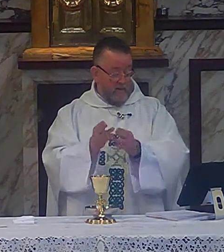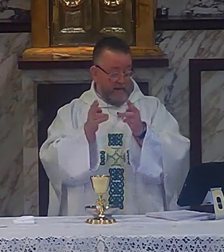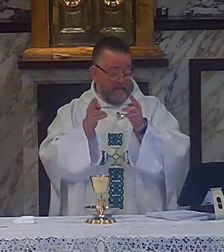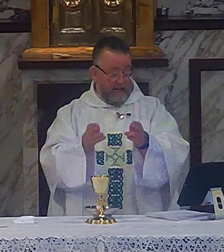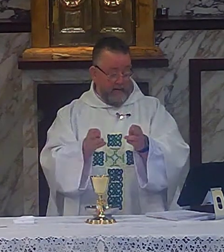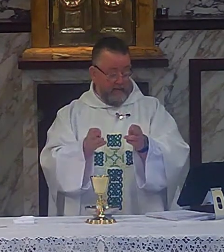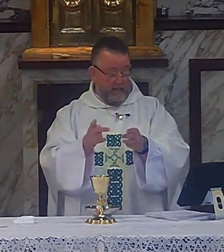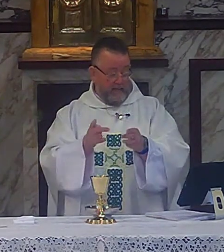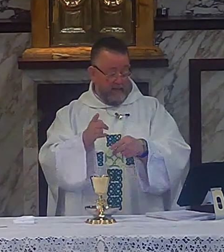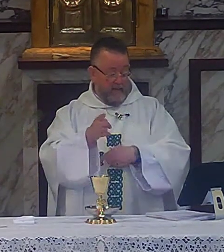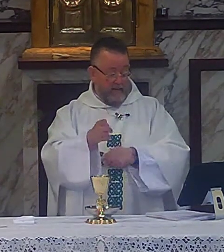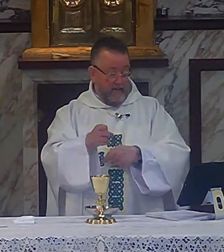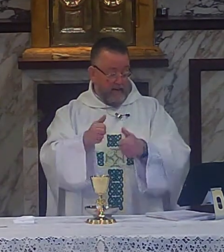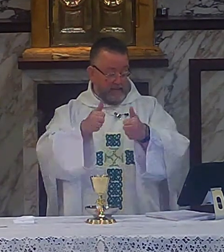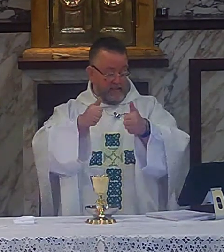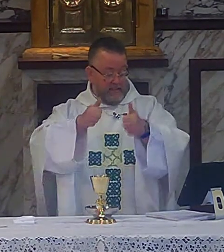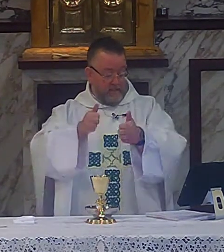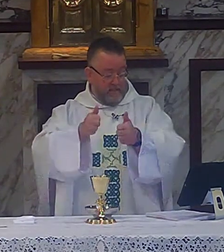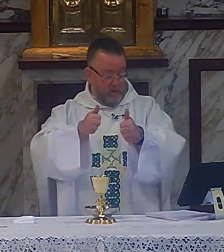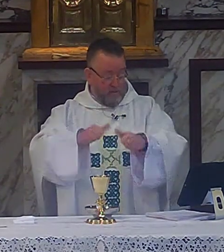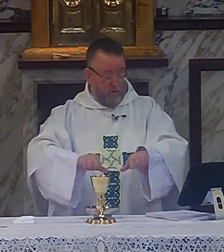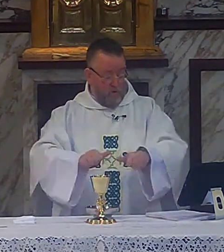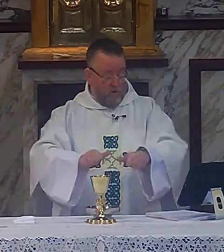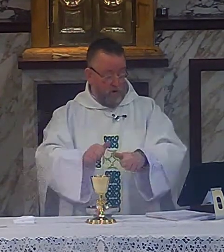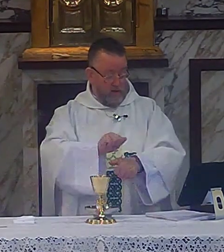By dying, he has